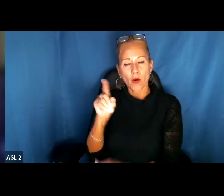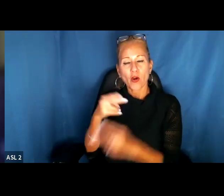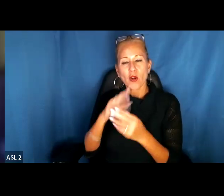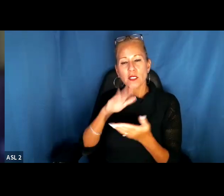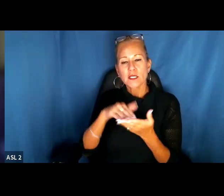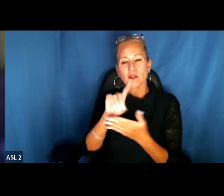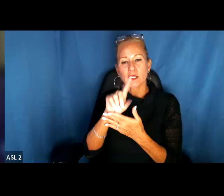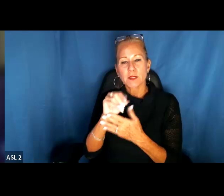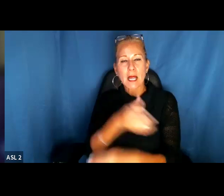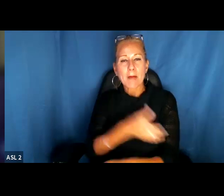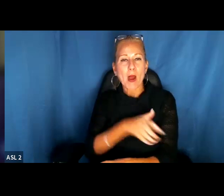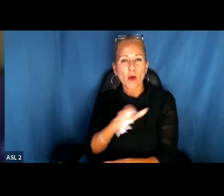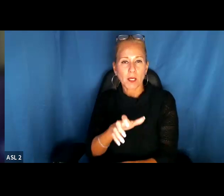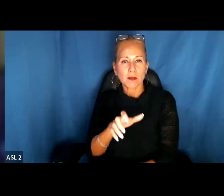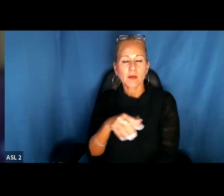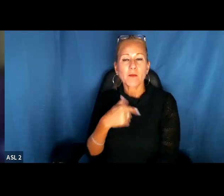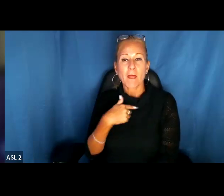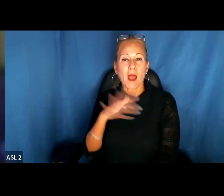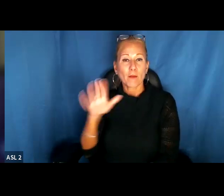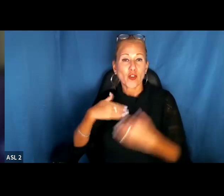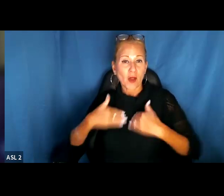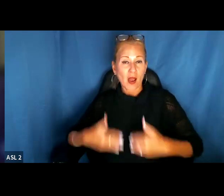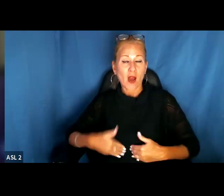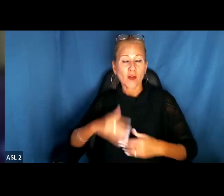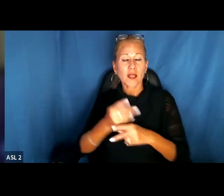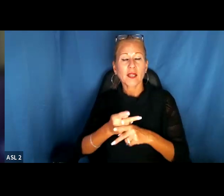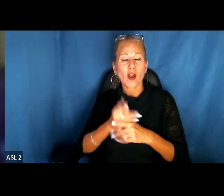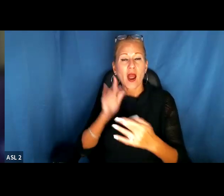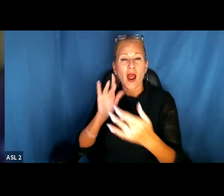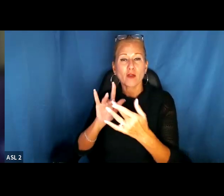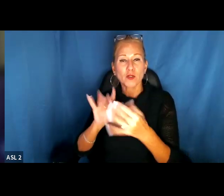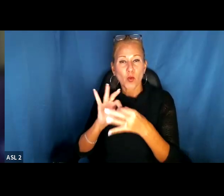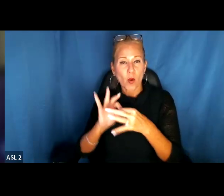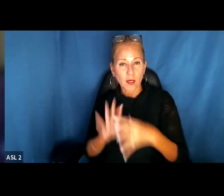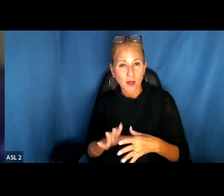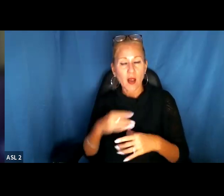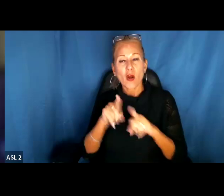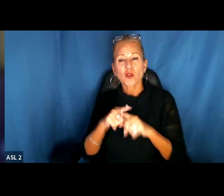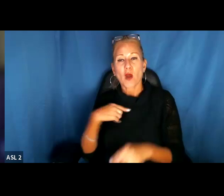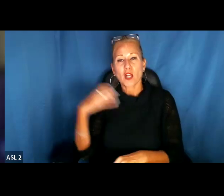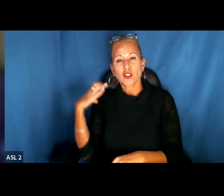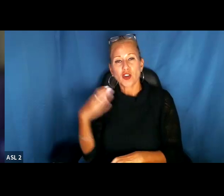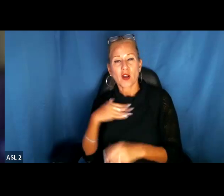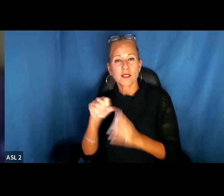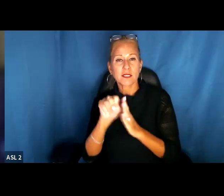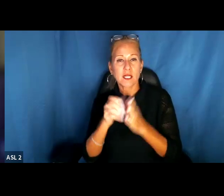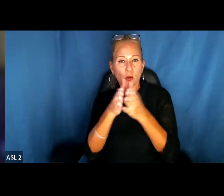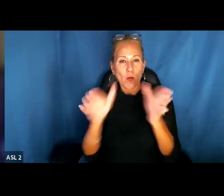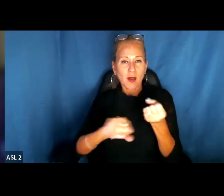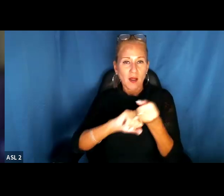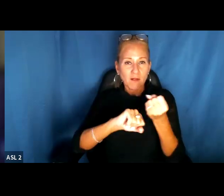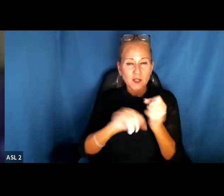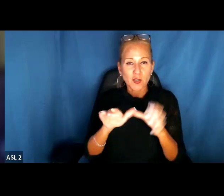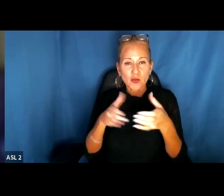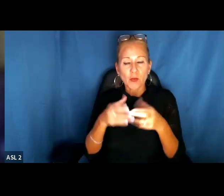for Disability Empowerment. I am their healthcare outreach coordinator, and I also chair our statewide advocacy group called